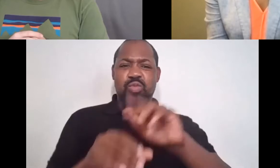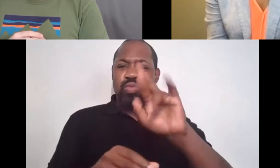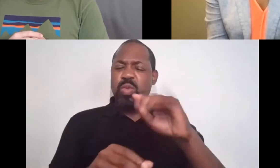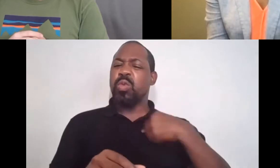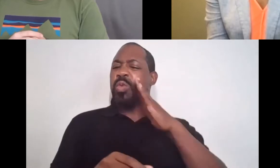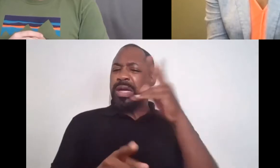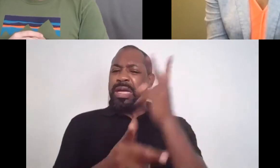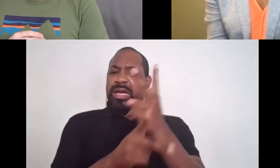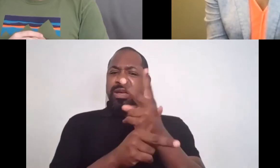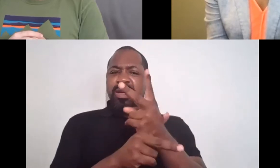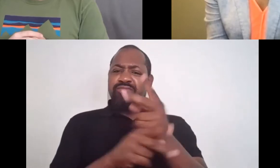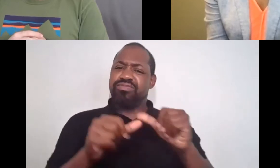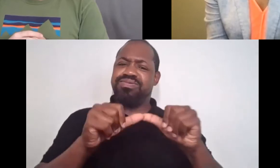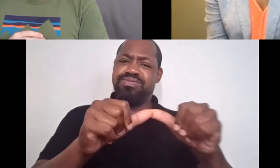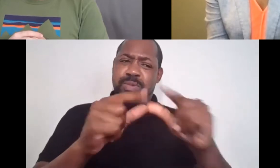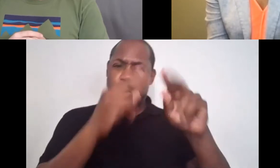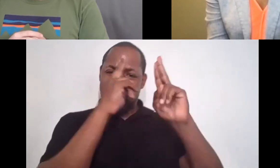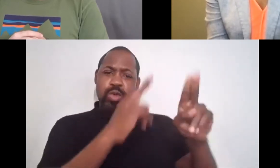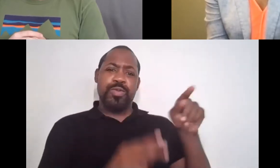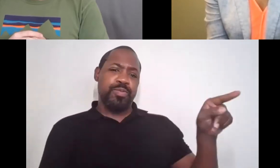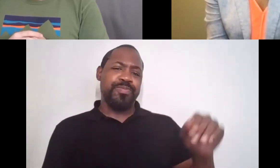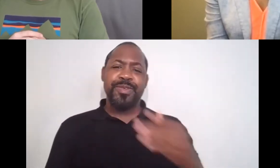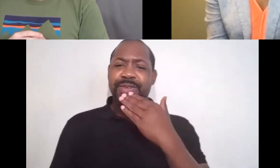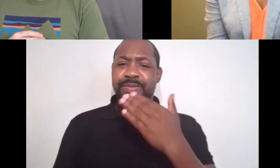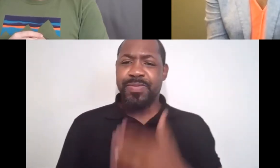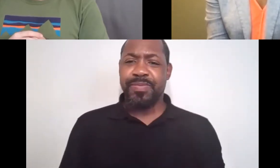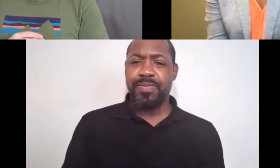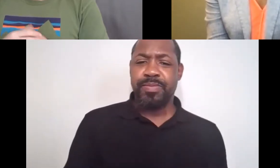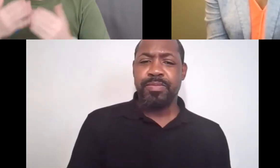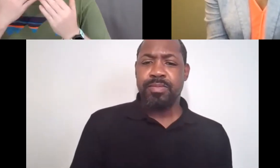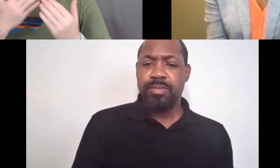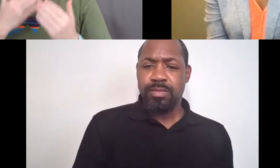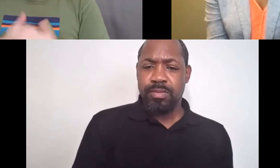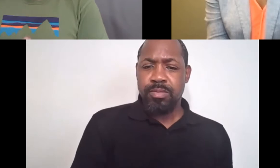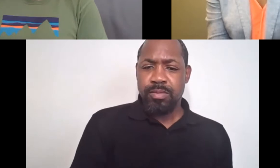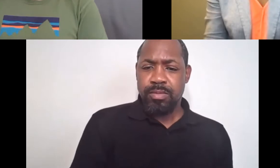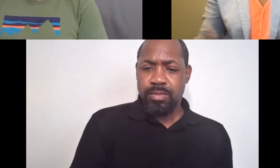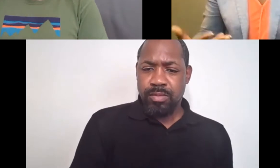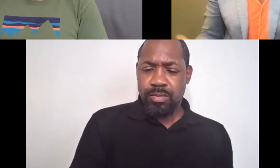passion was just very evident. And we want to continue to honor him and honor that spirit that he